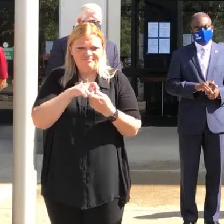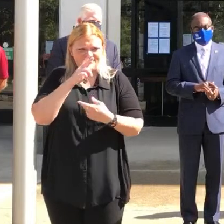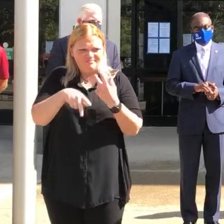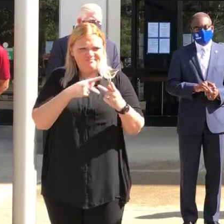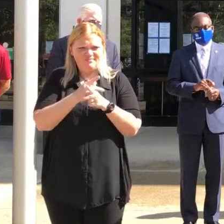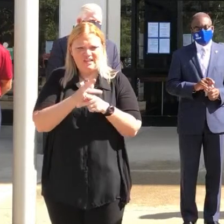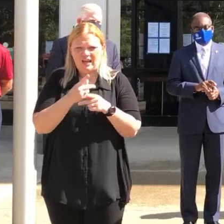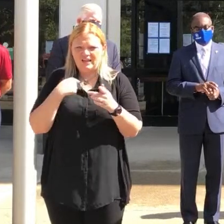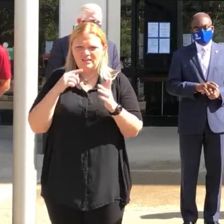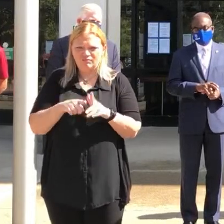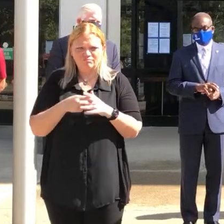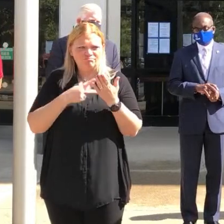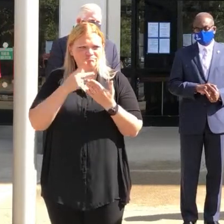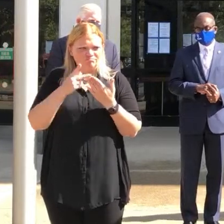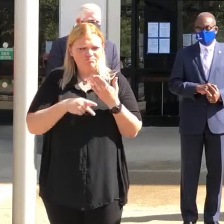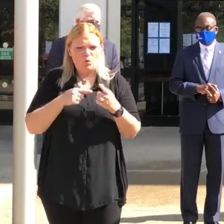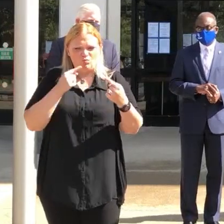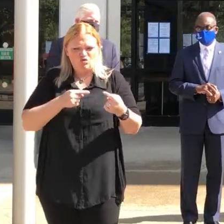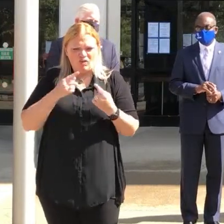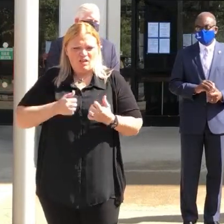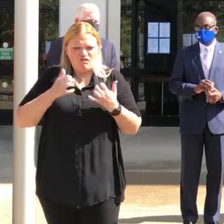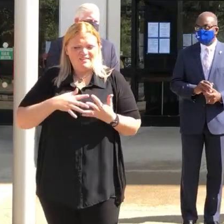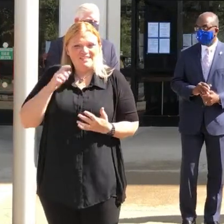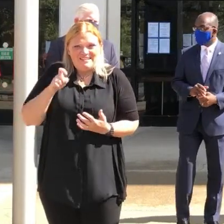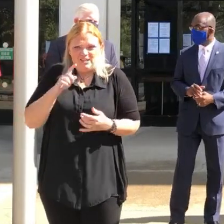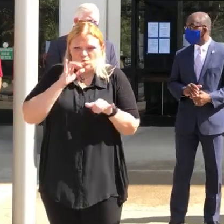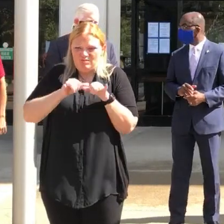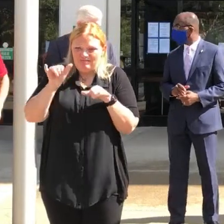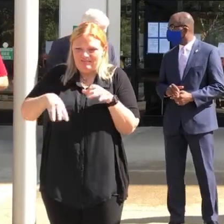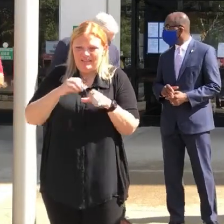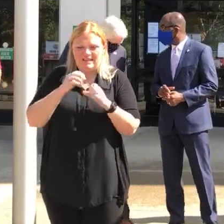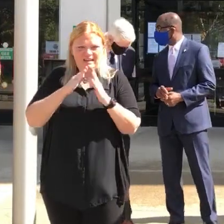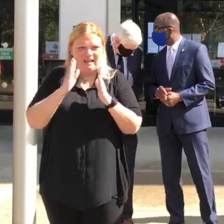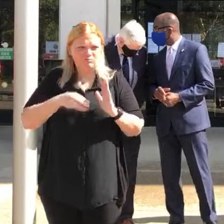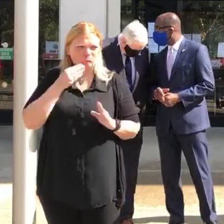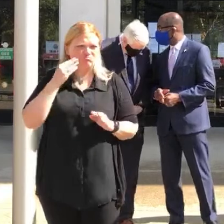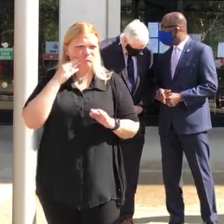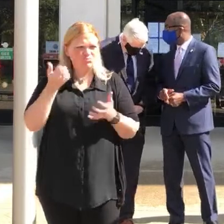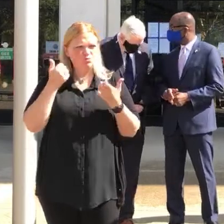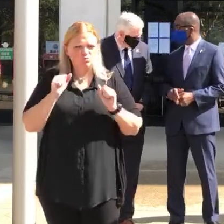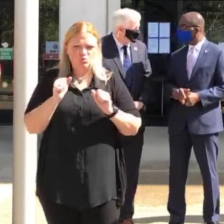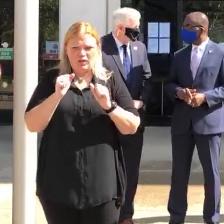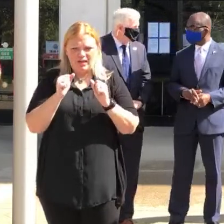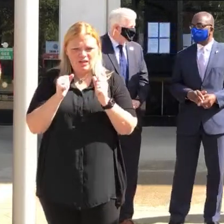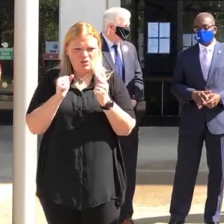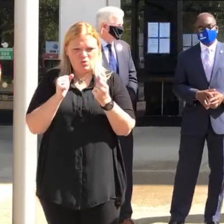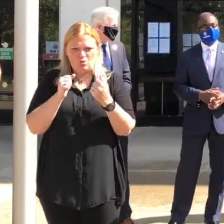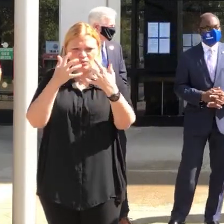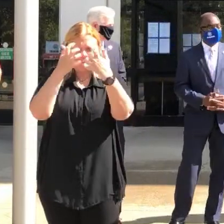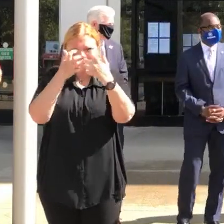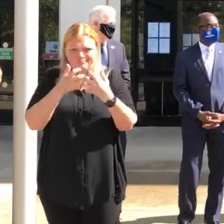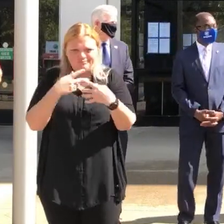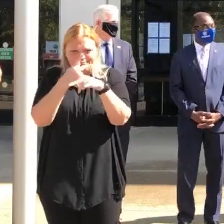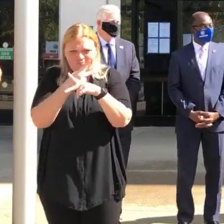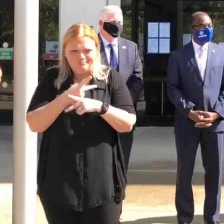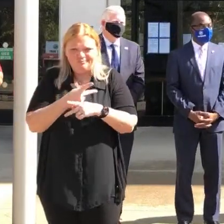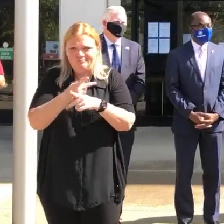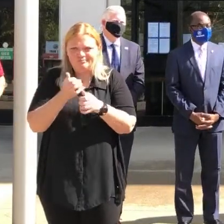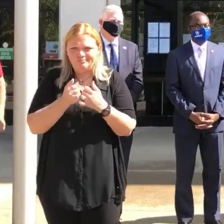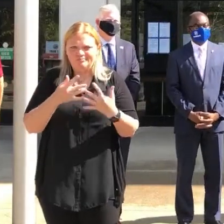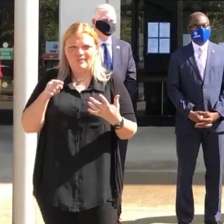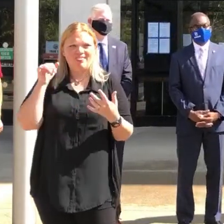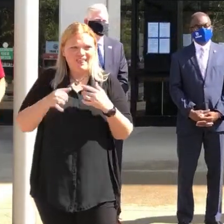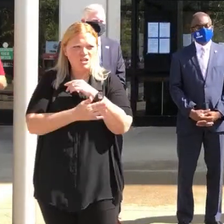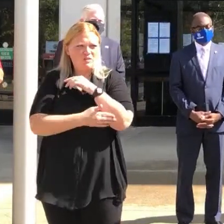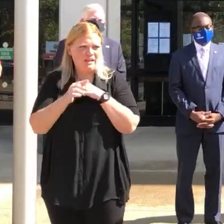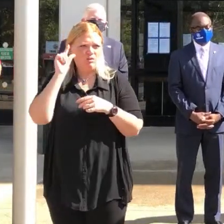of initiative struggling residents need to stay in their homes and to try to make ends meet. This is what county governments